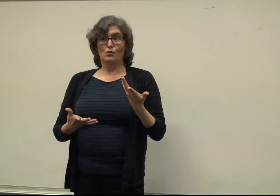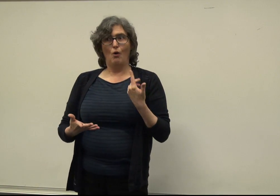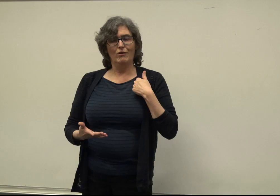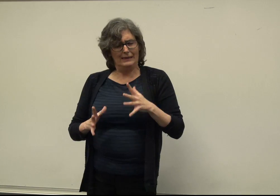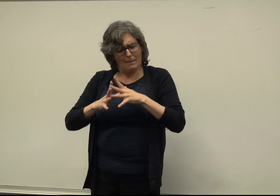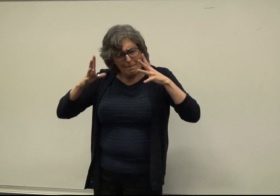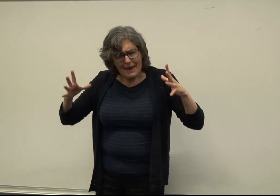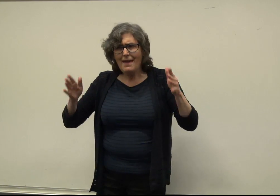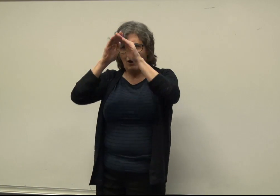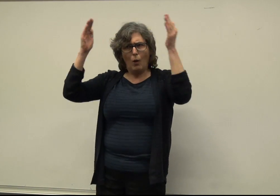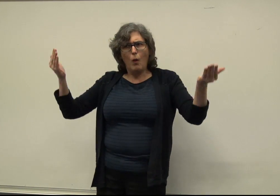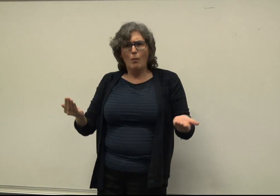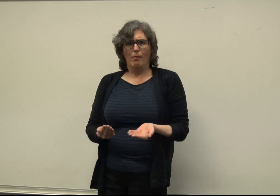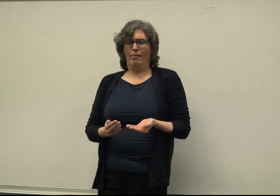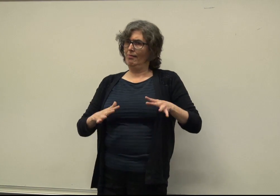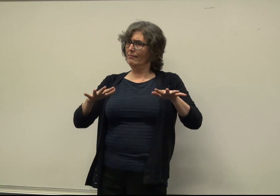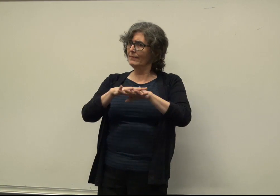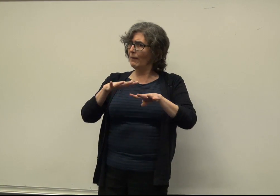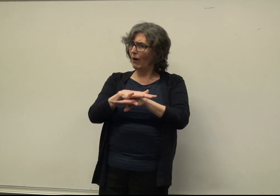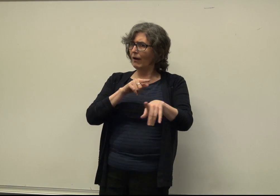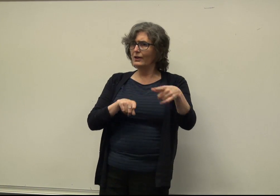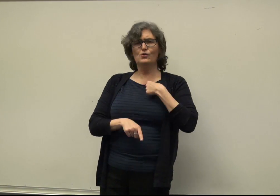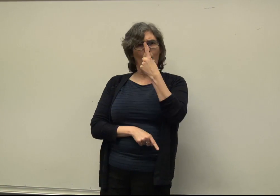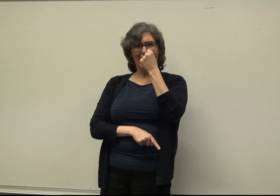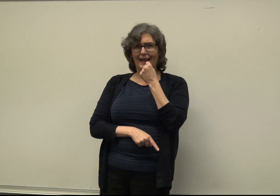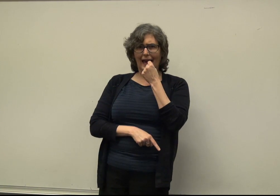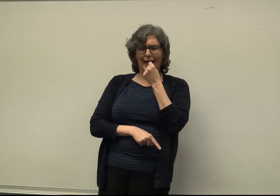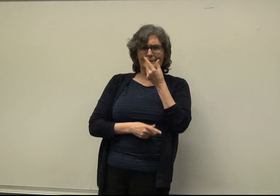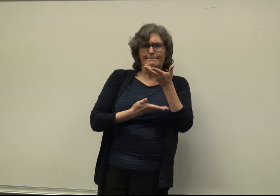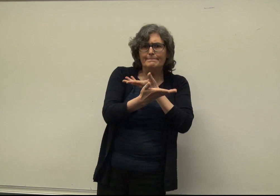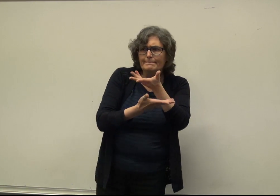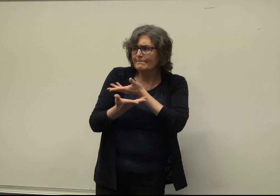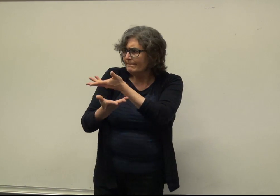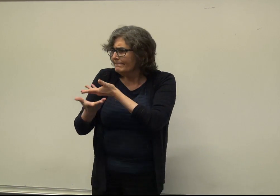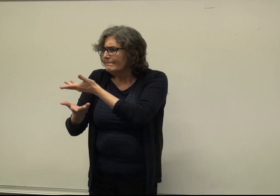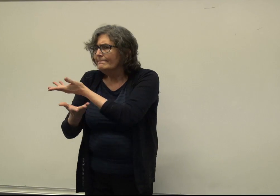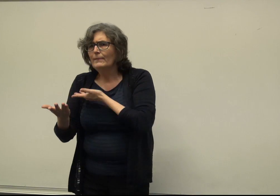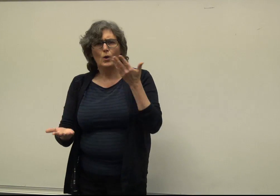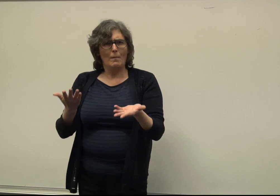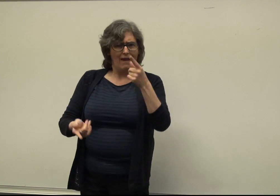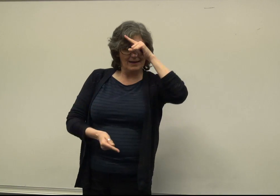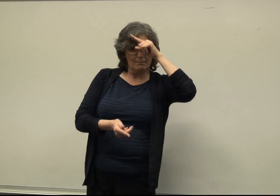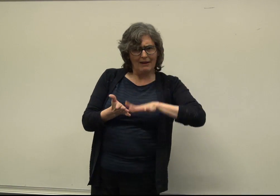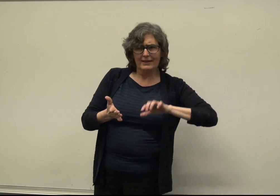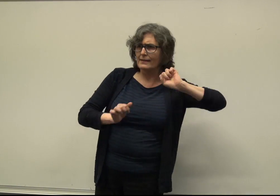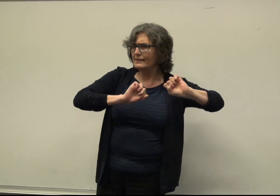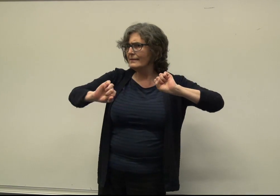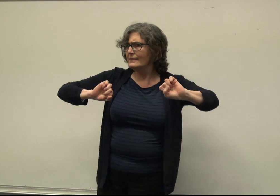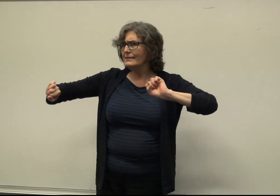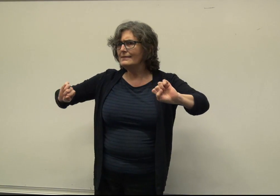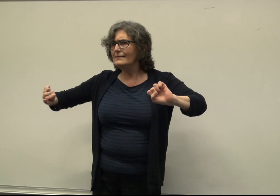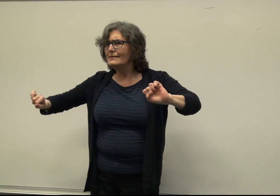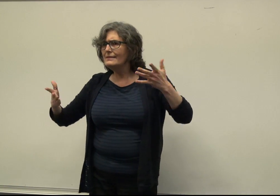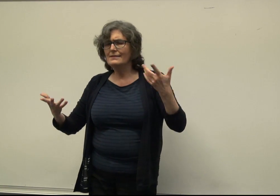network allows us to compare experiences as well, compare how people deal with bilingualism